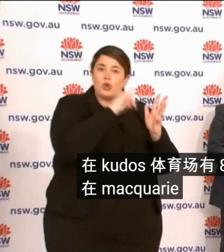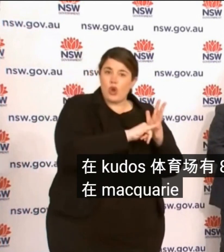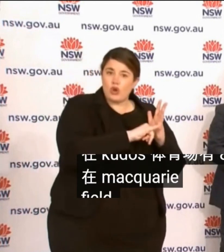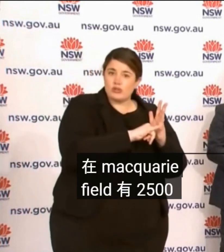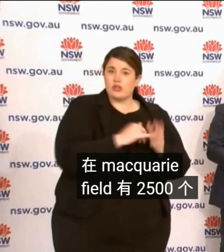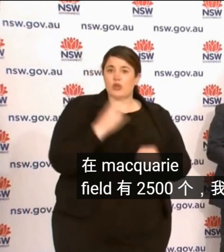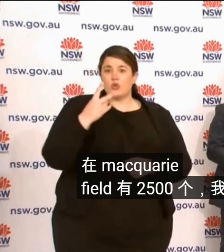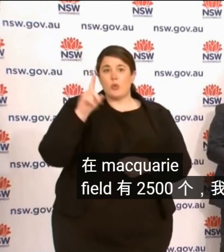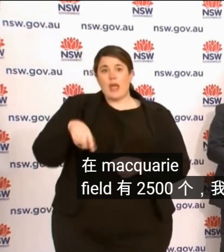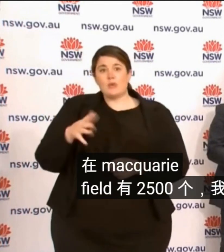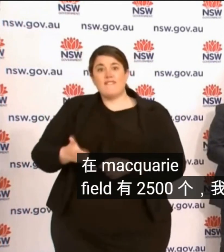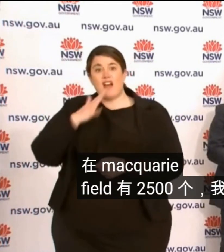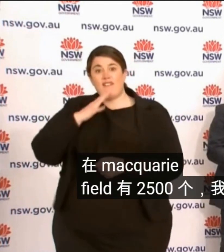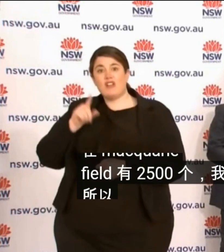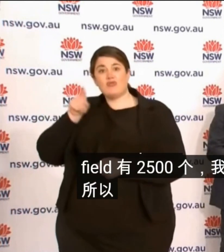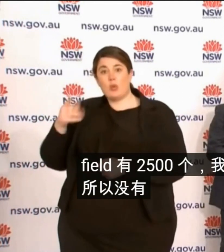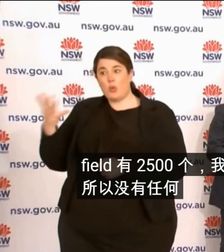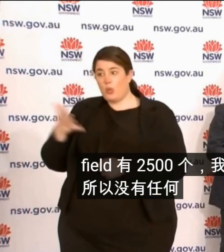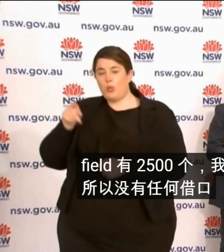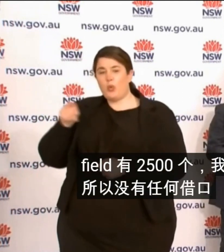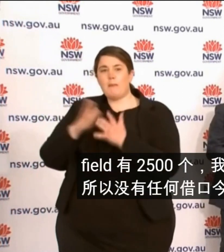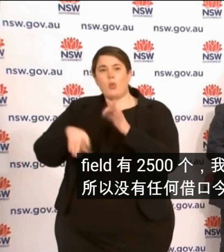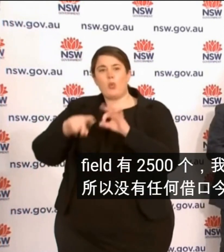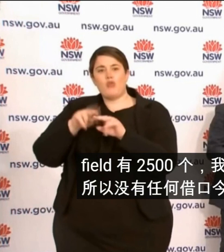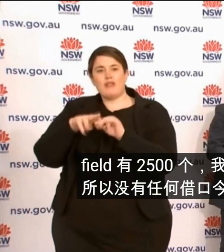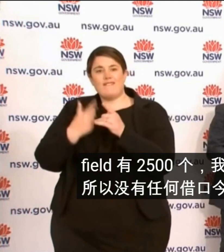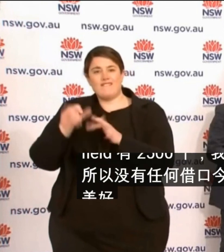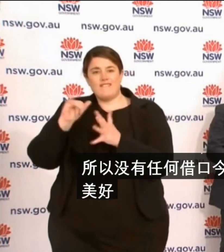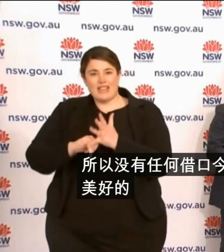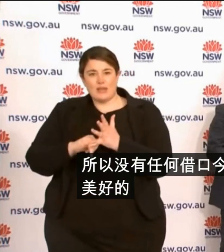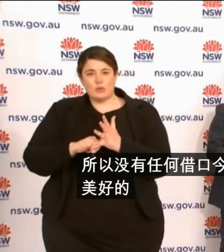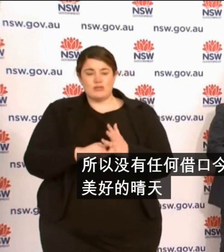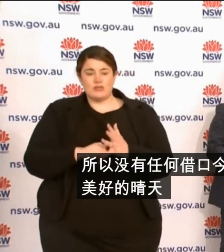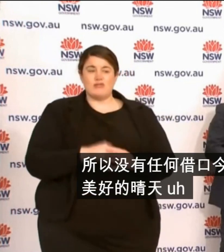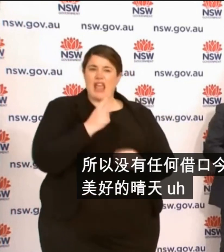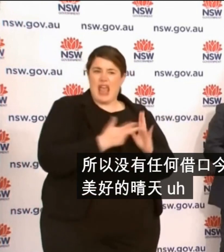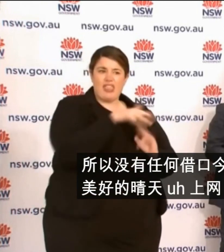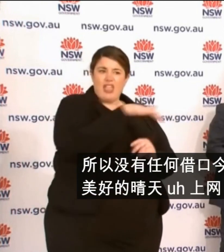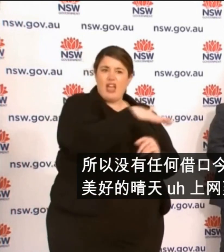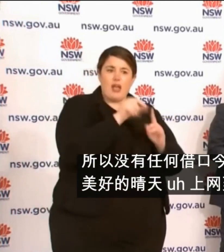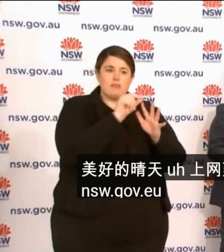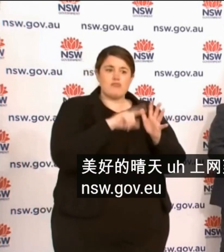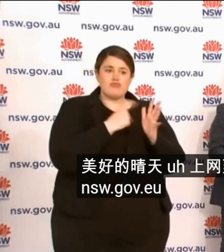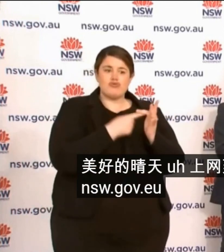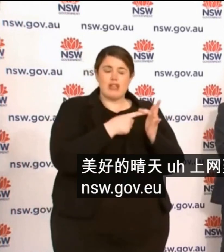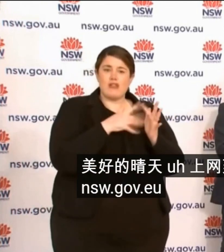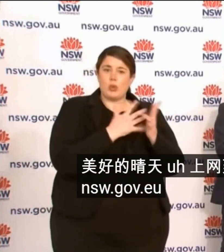at Macquarie Fields, and we have 1,000 at Prairie Wood. So there is no excuse. Today is a wonderful sunny day. Get online